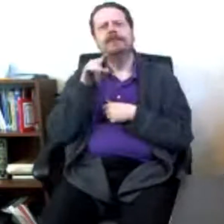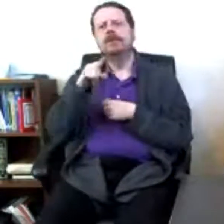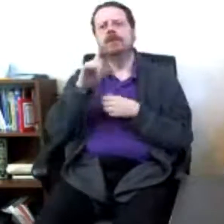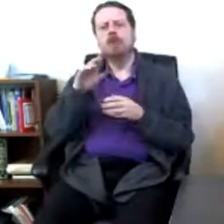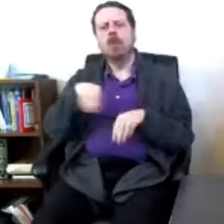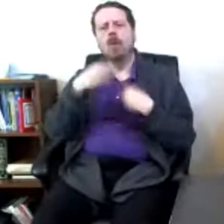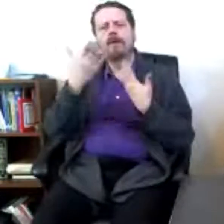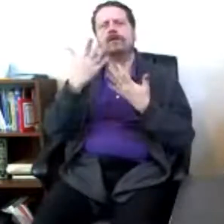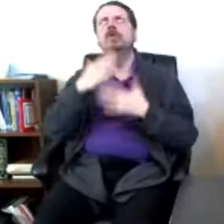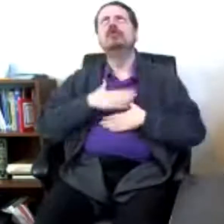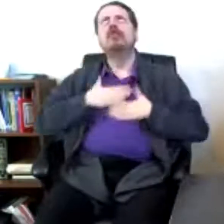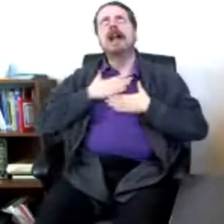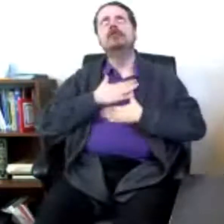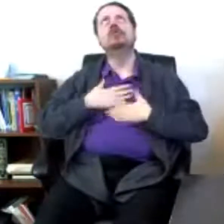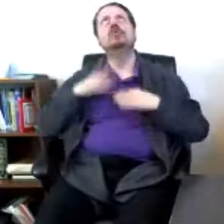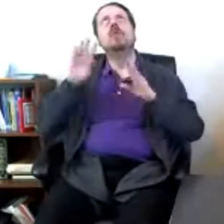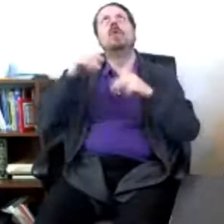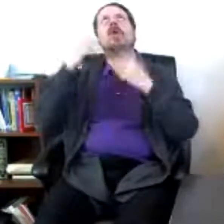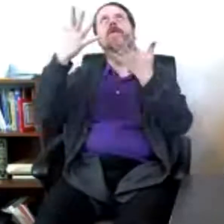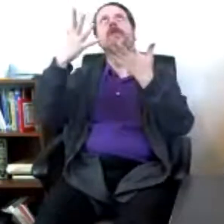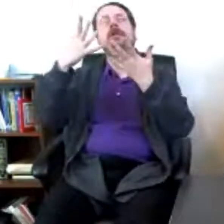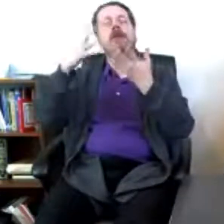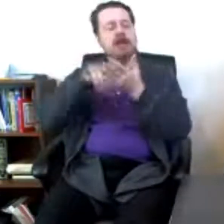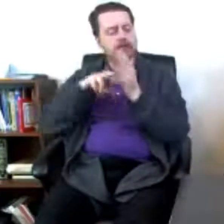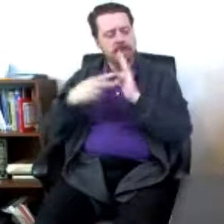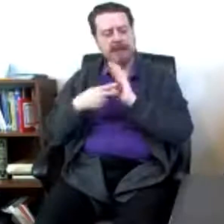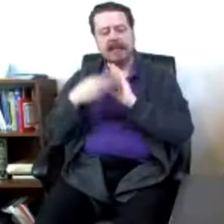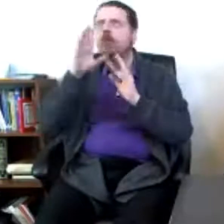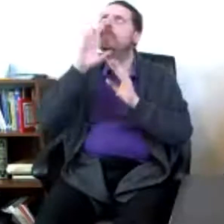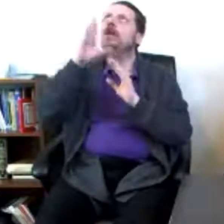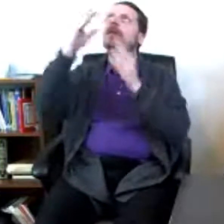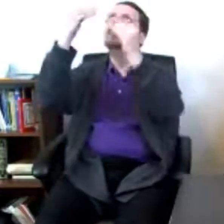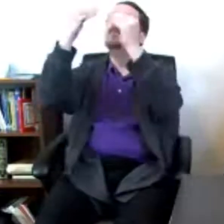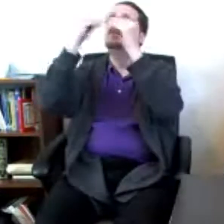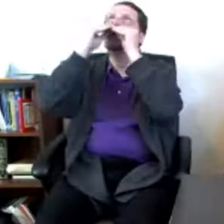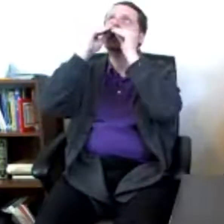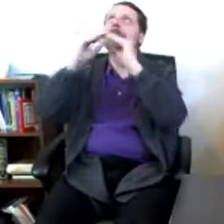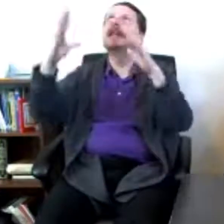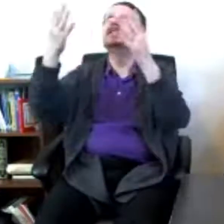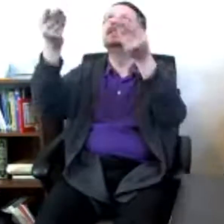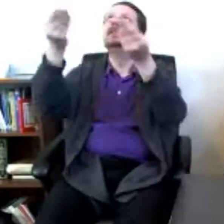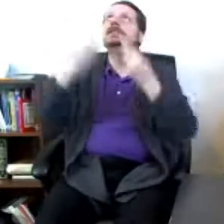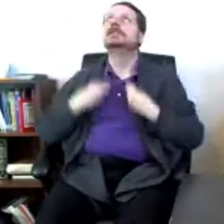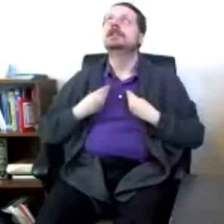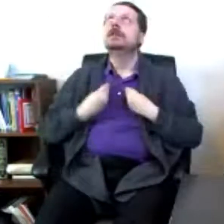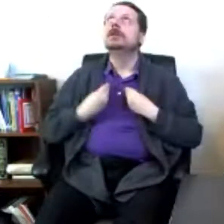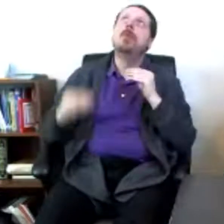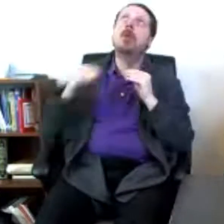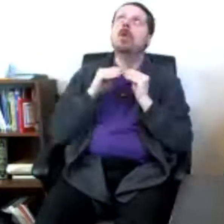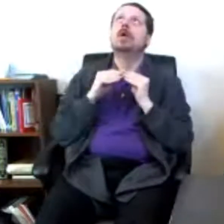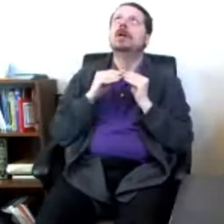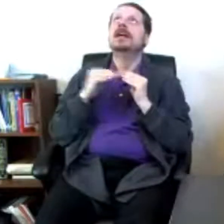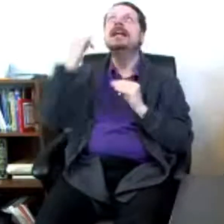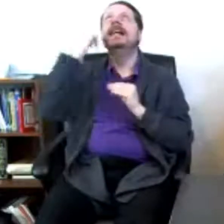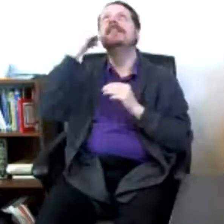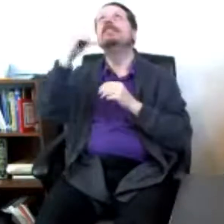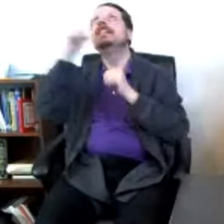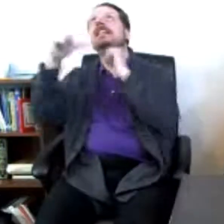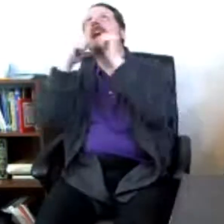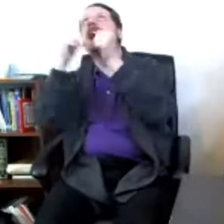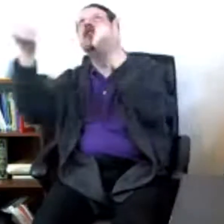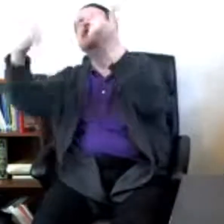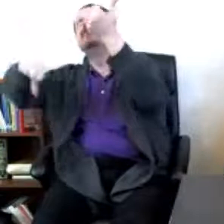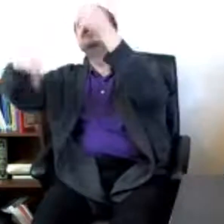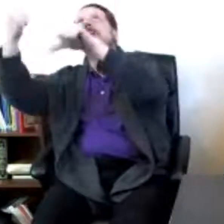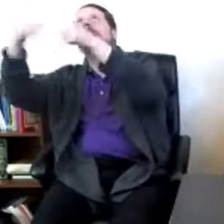offer gratitude, you will be blessed with more. And if you deny and reject,